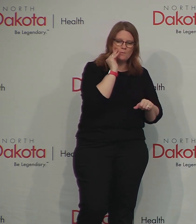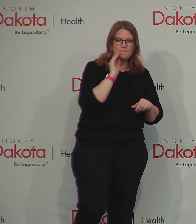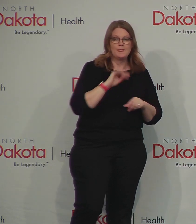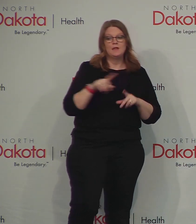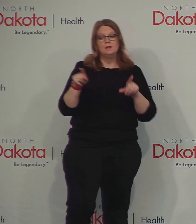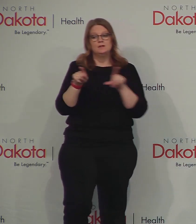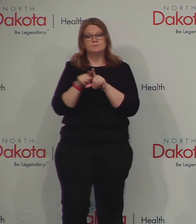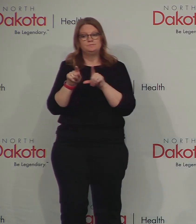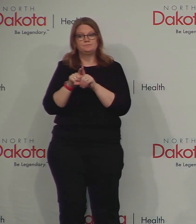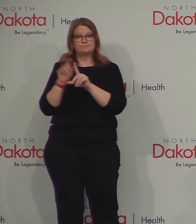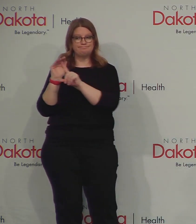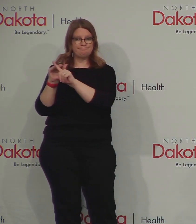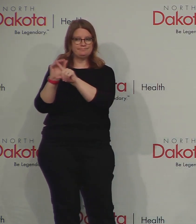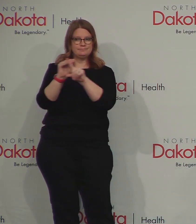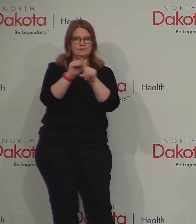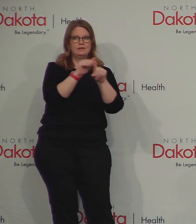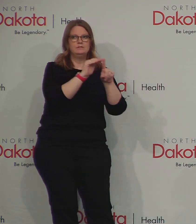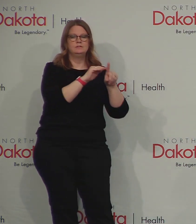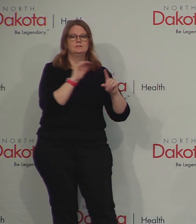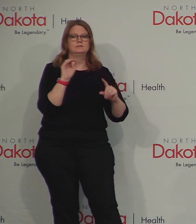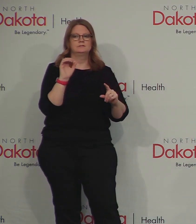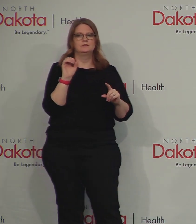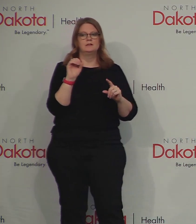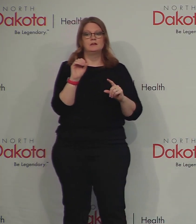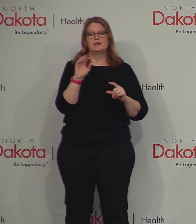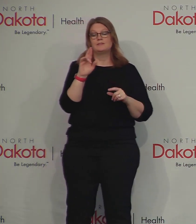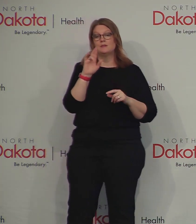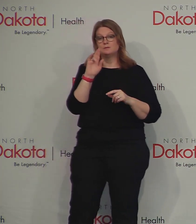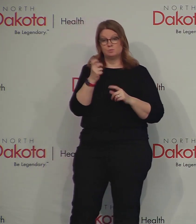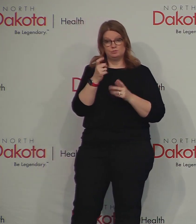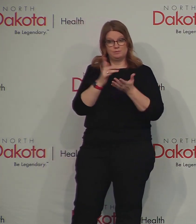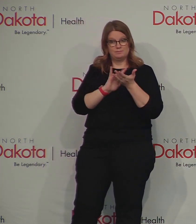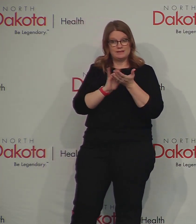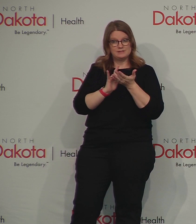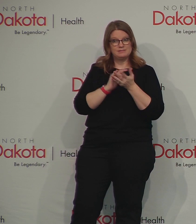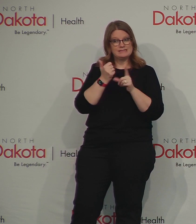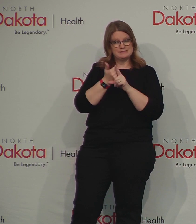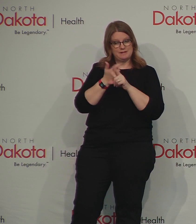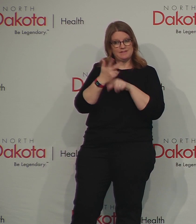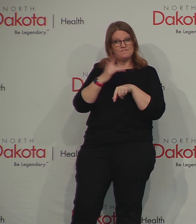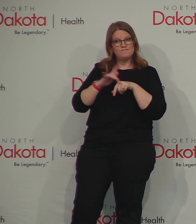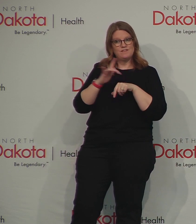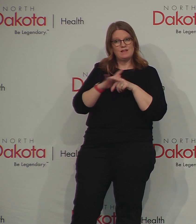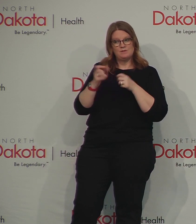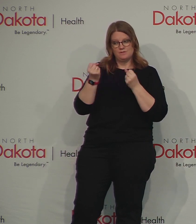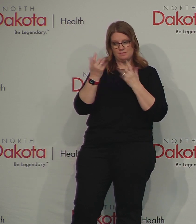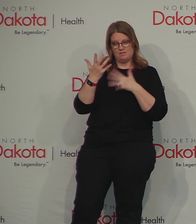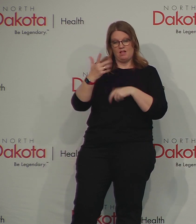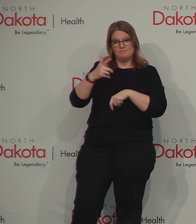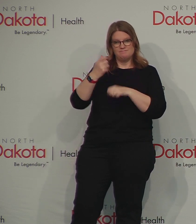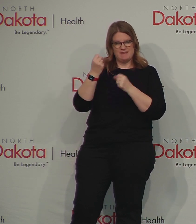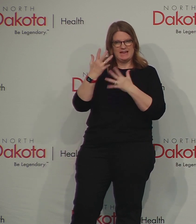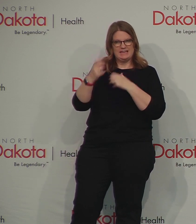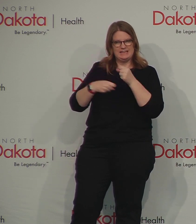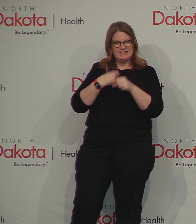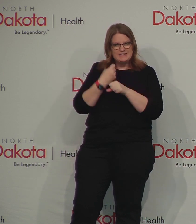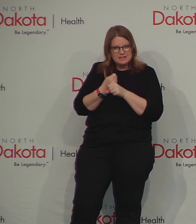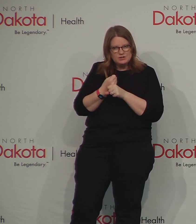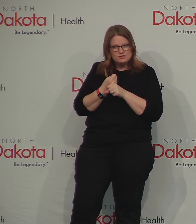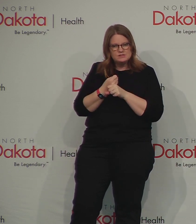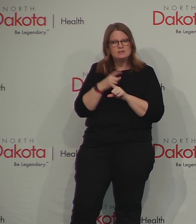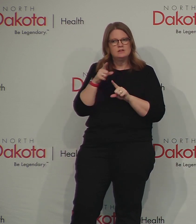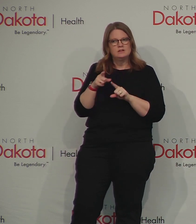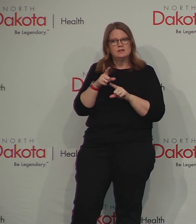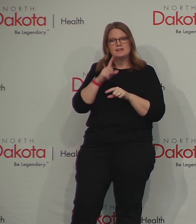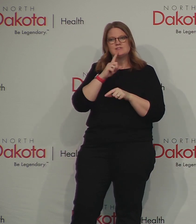Additionally, I want to remind you that dexamethasone, a prescription medication that has been available for decades, has been shown to be very